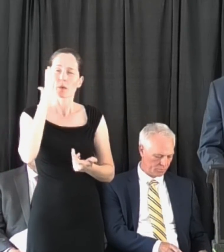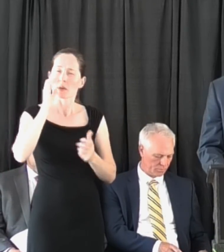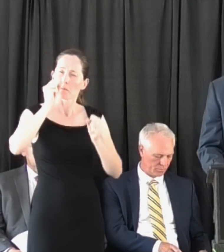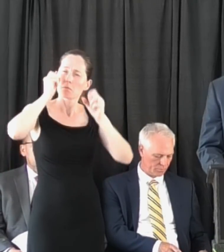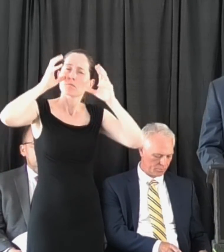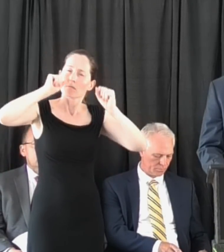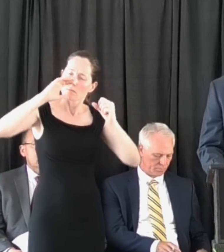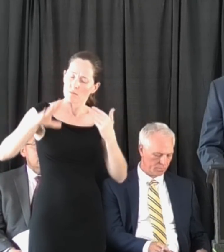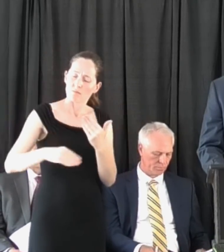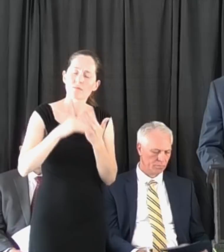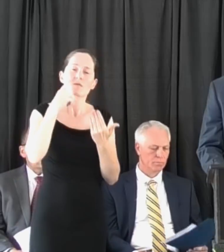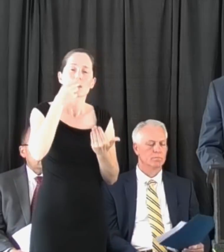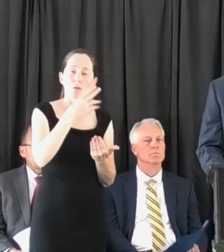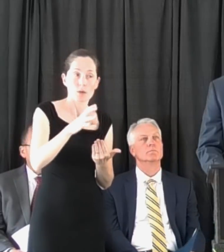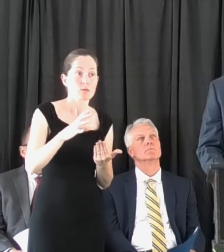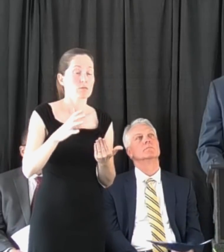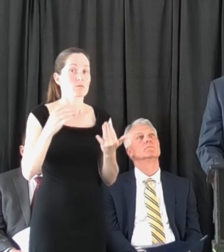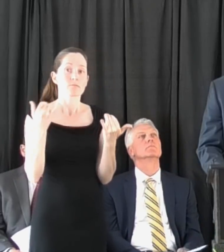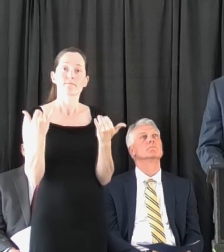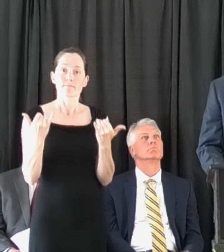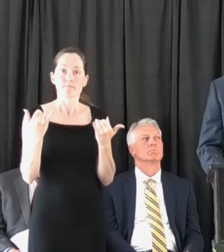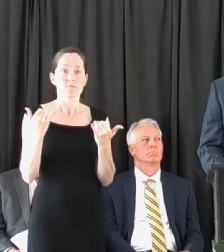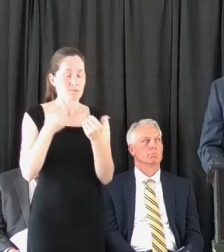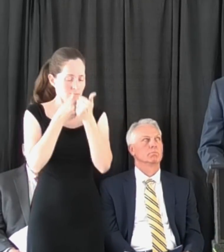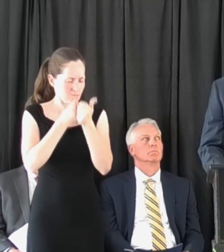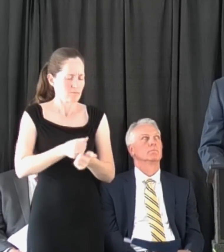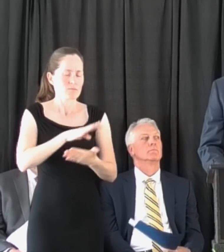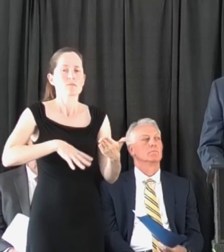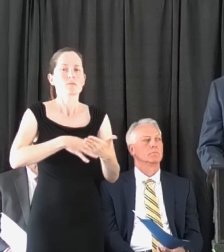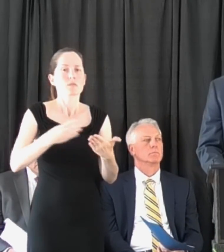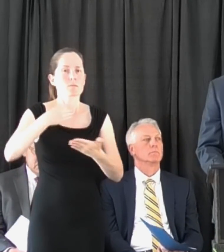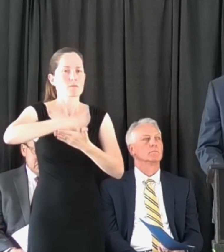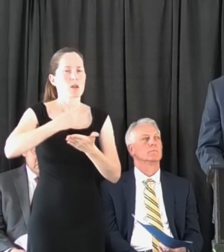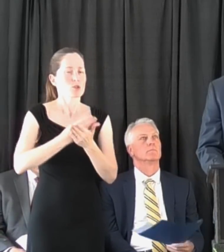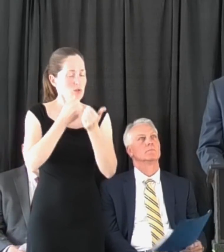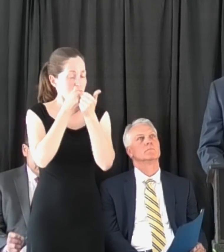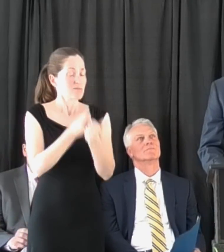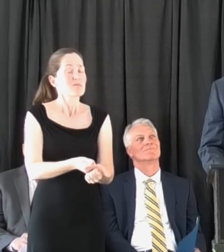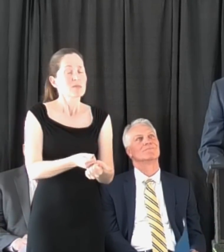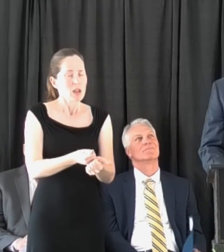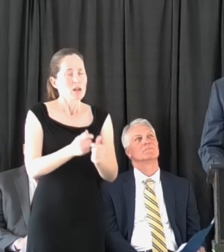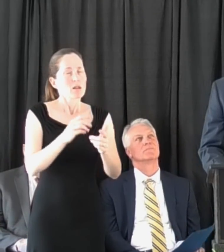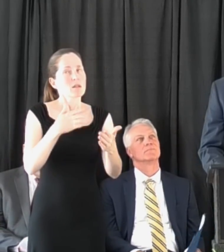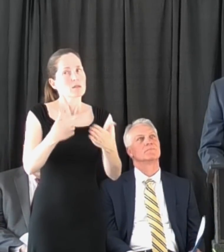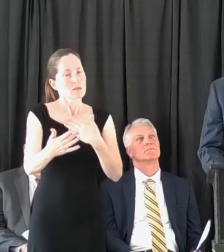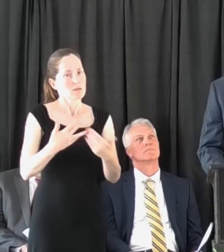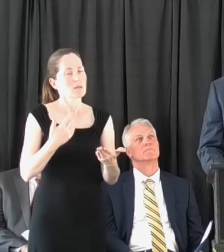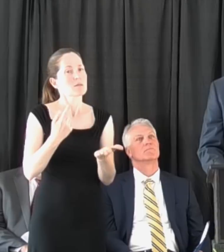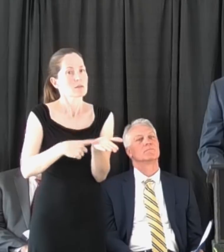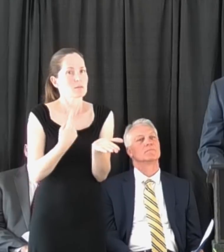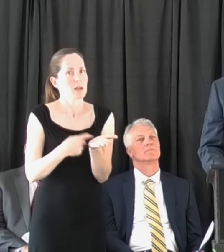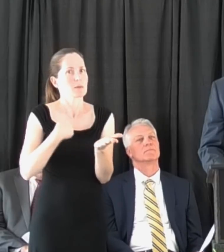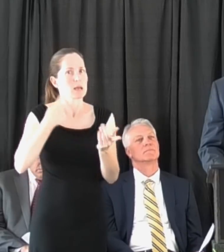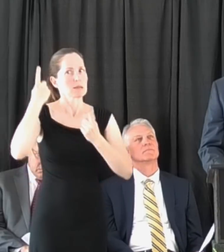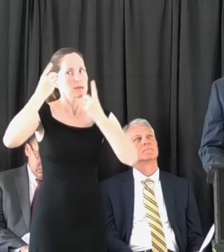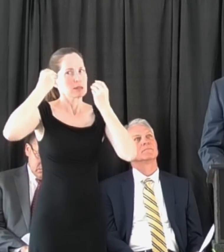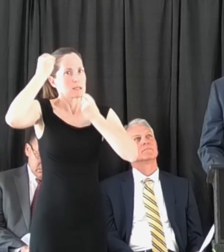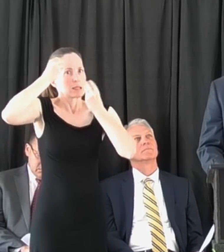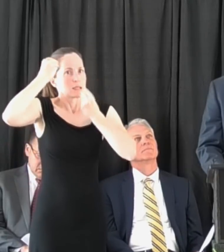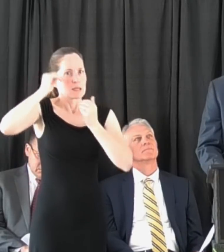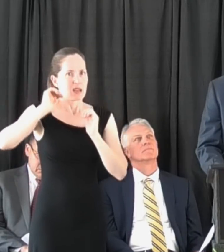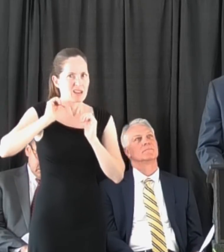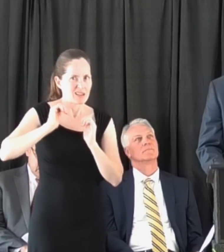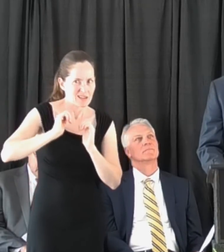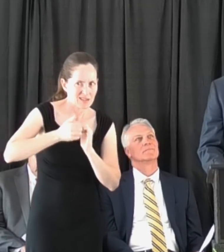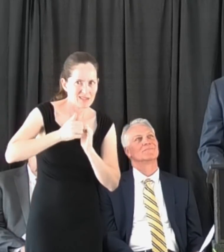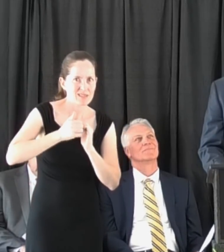currently remains on schedule and on budget, although I did have some restless nights thinking about how we would keep it on schedule after last